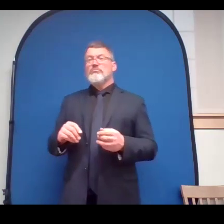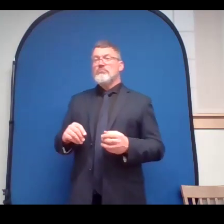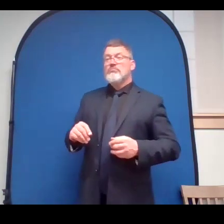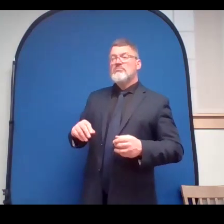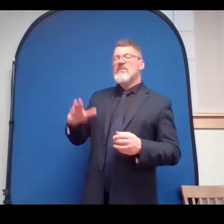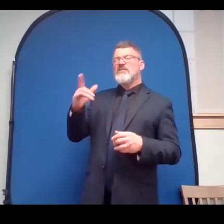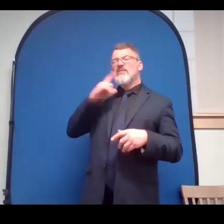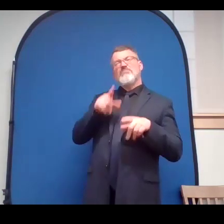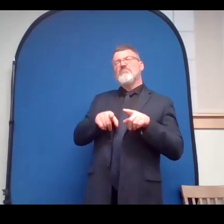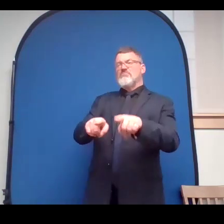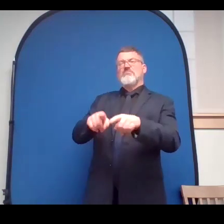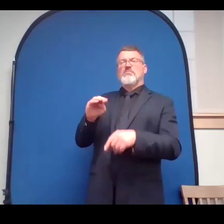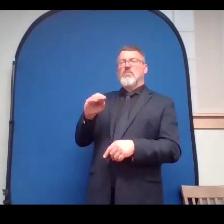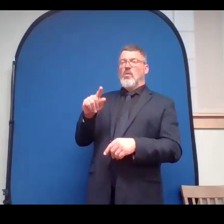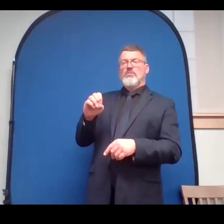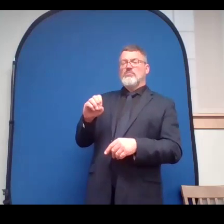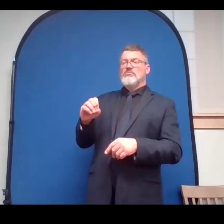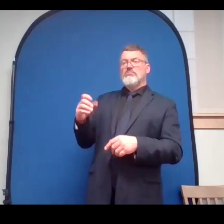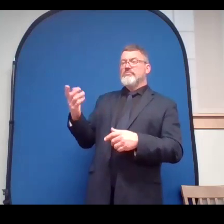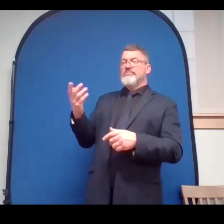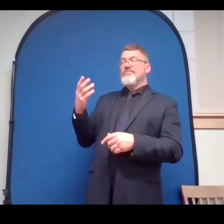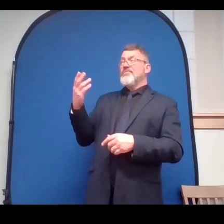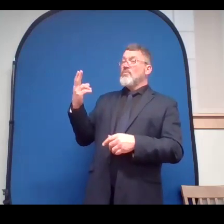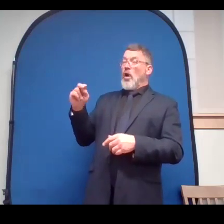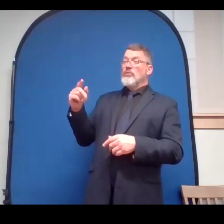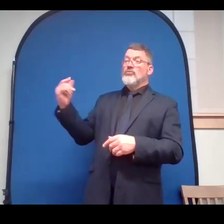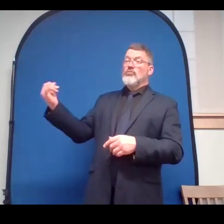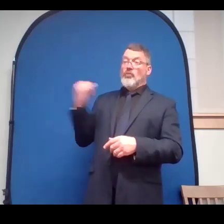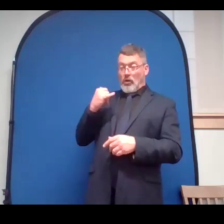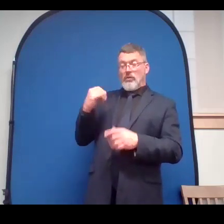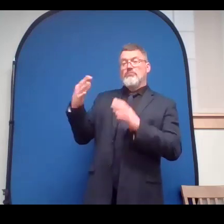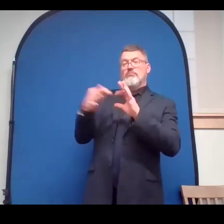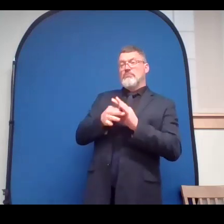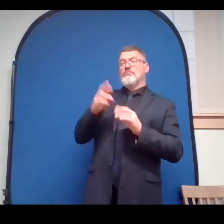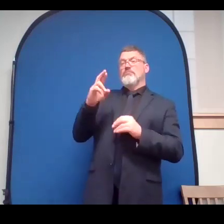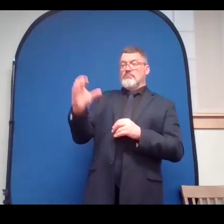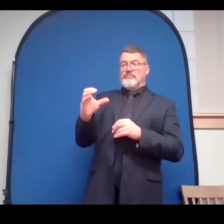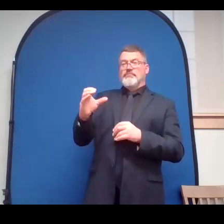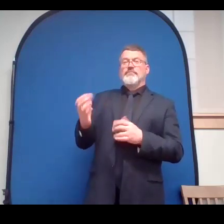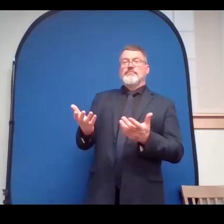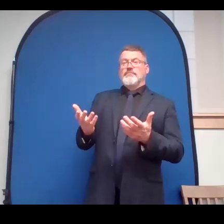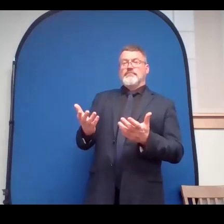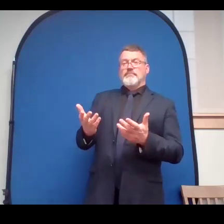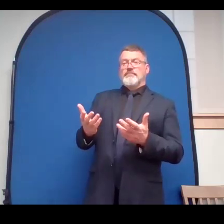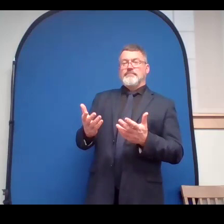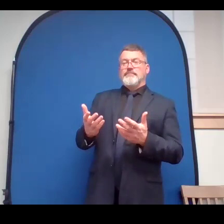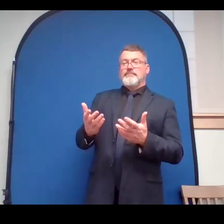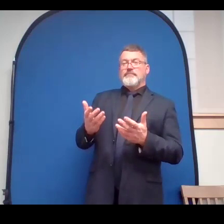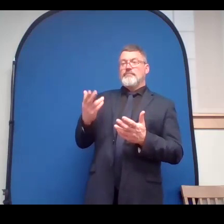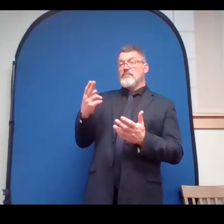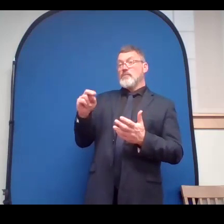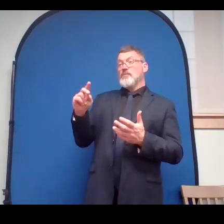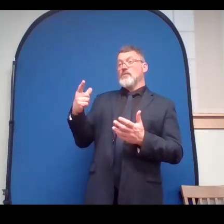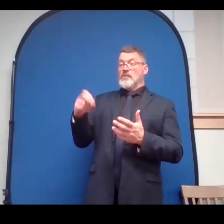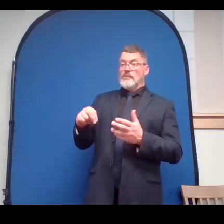he called on behalf of Sergeant Card. I apologize. Are we talking about Sergeant Card or Sergeant Hodgson? Hodgson call you?